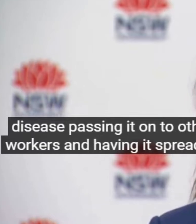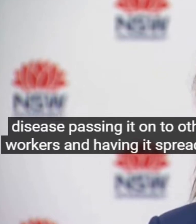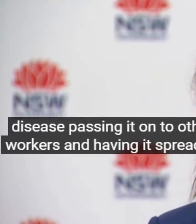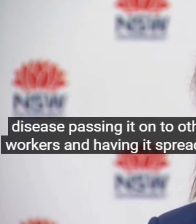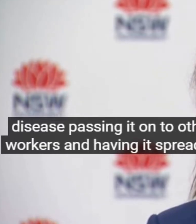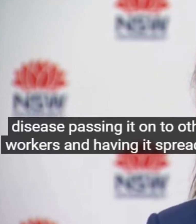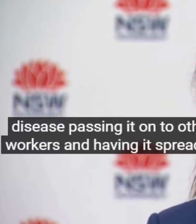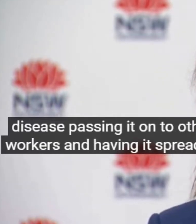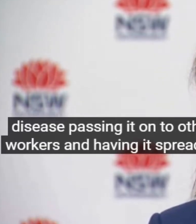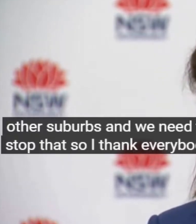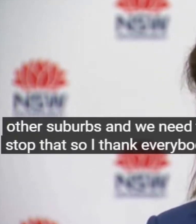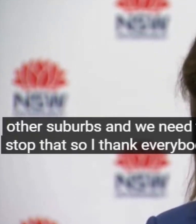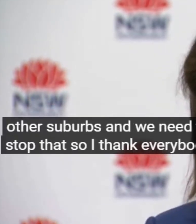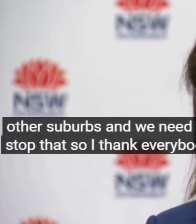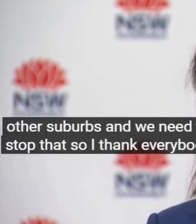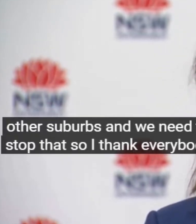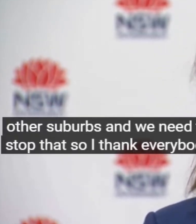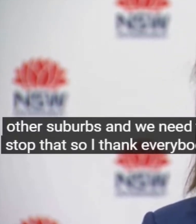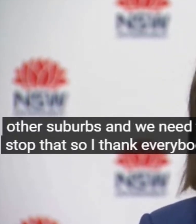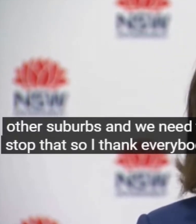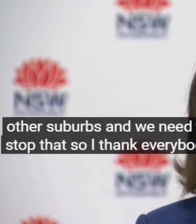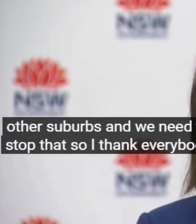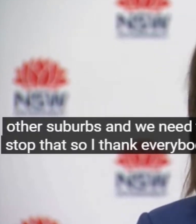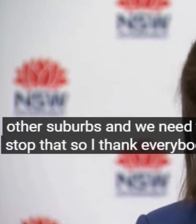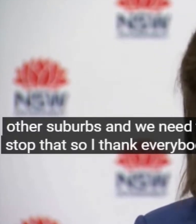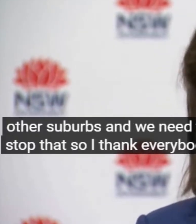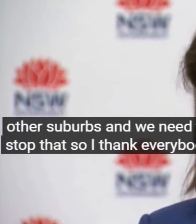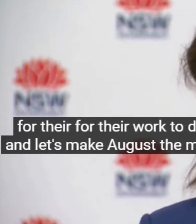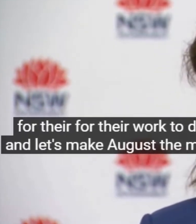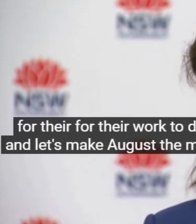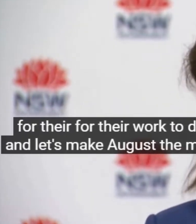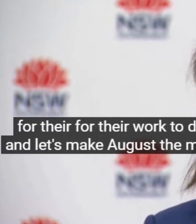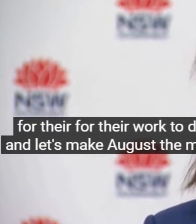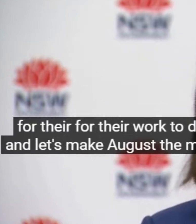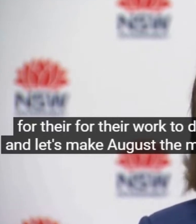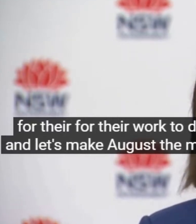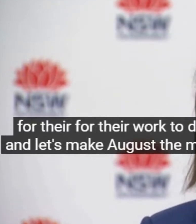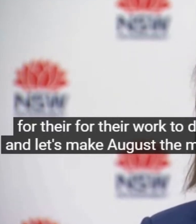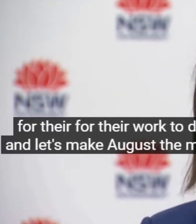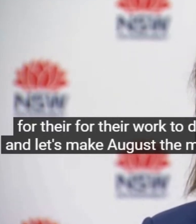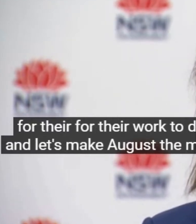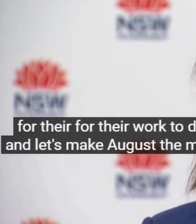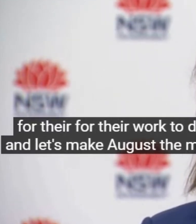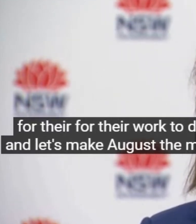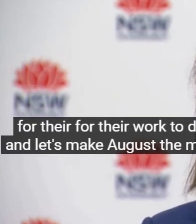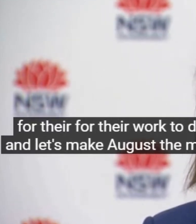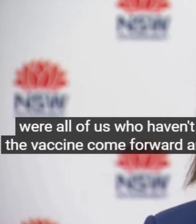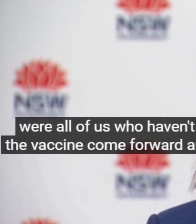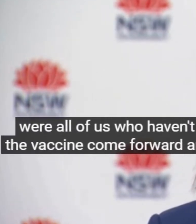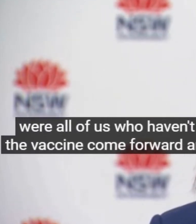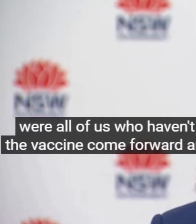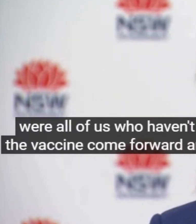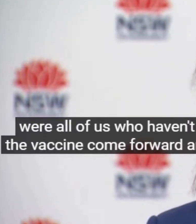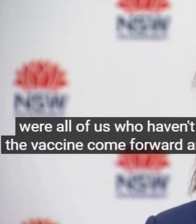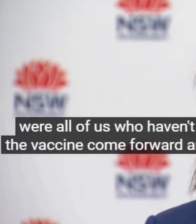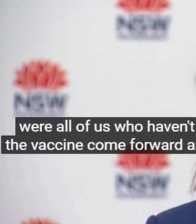everybody for their work to date, and let's make August the month where all of us who haven't had the vaccine come forward and get vaccinated. As I've said,